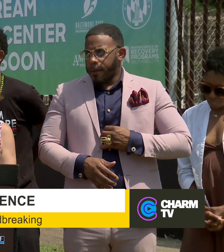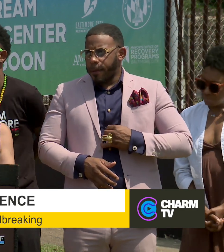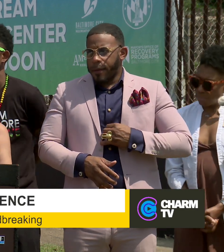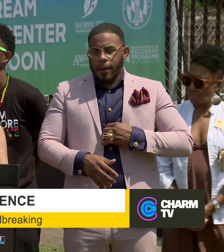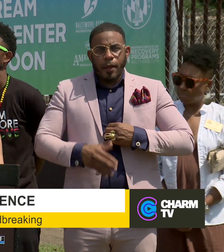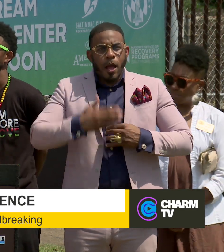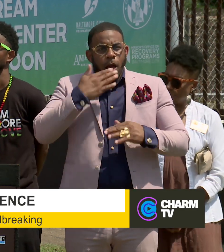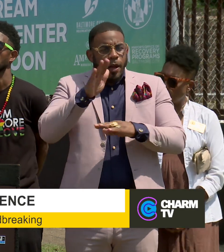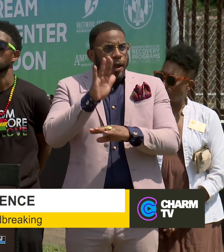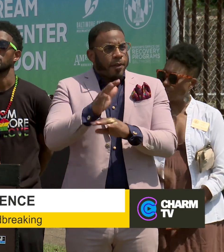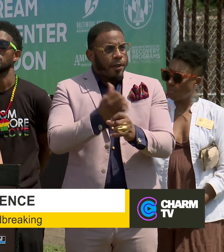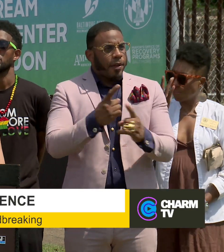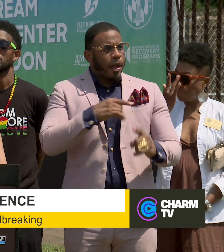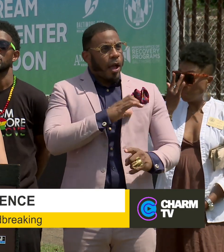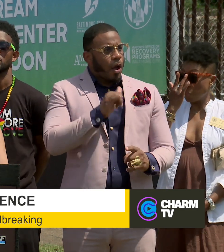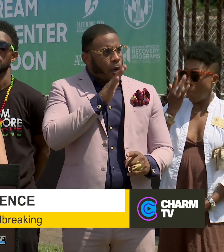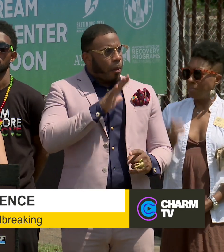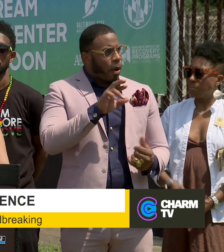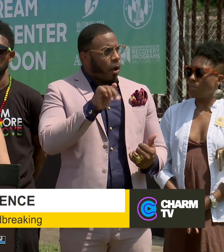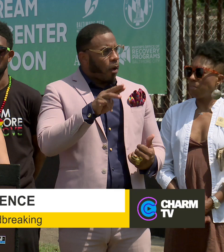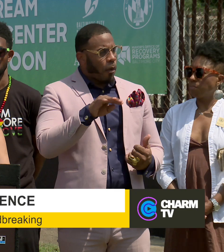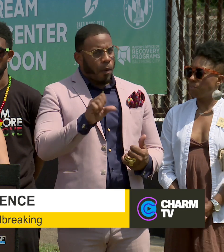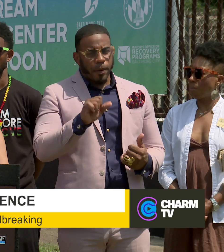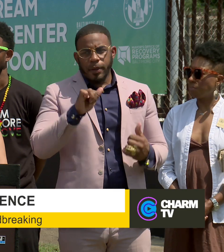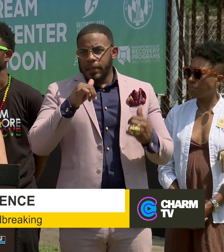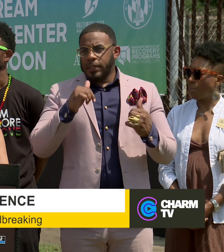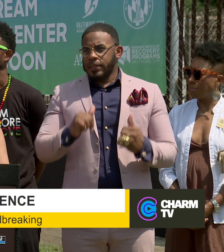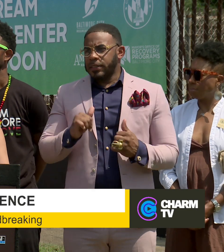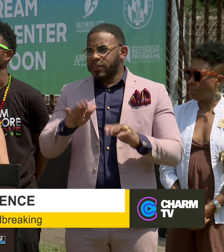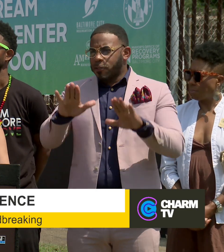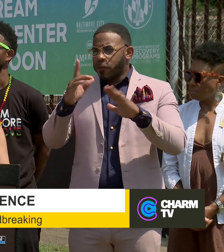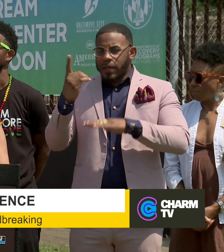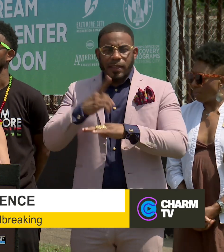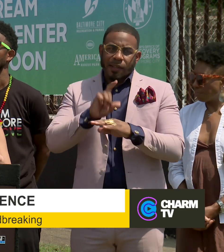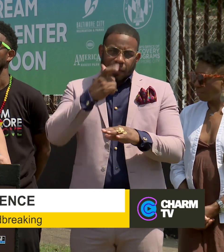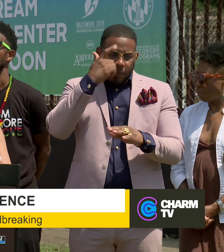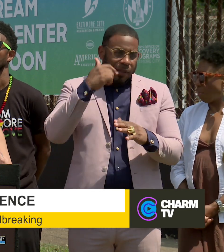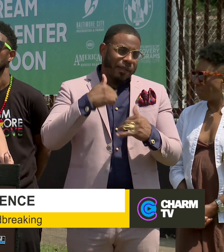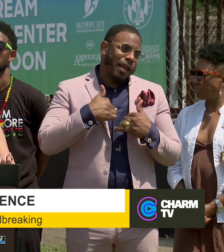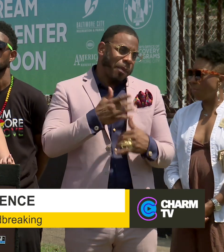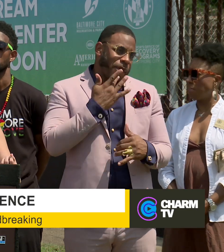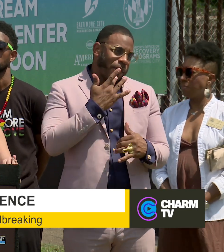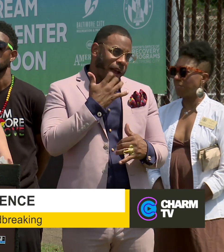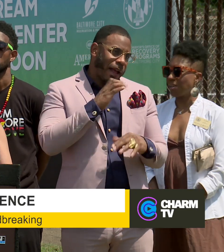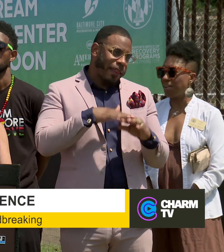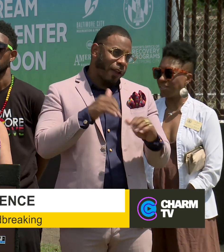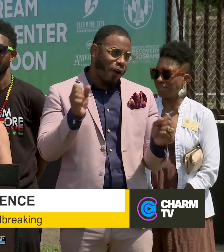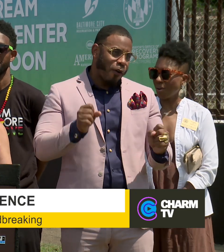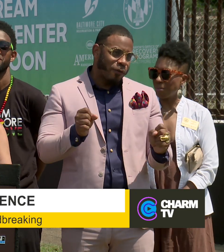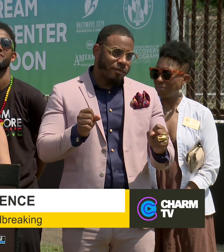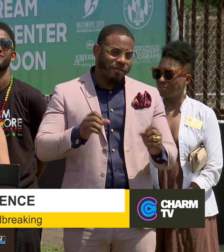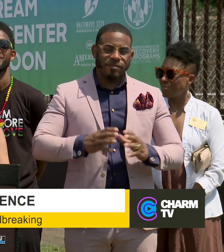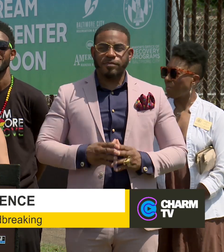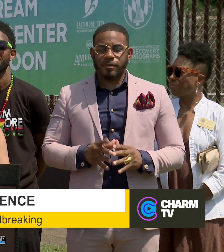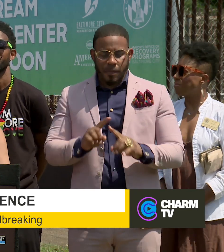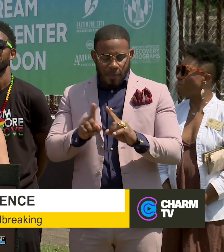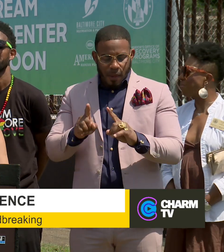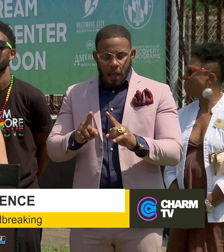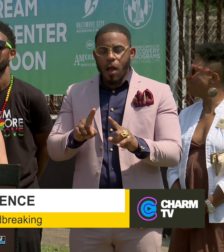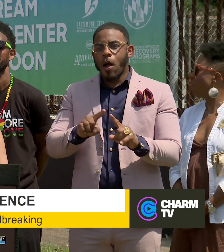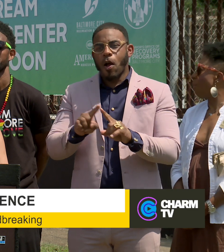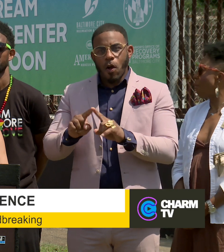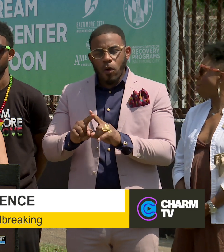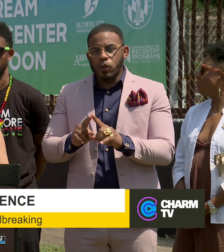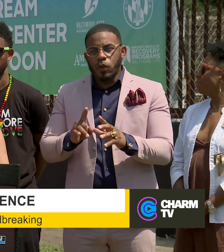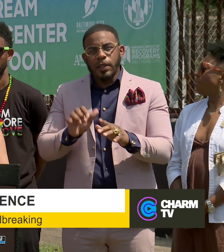Hi, good afternoon. Councilwoman Ramos. This is such a great day, not just because I prefer hot than cold, but